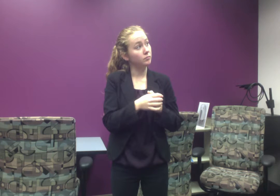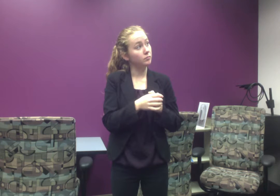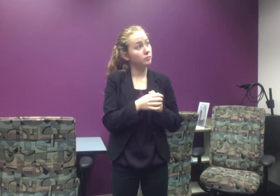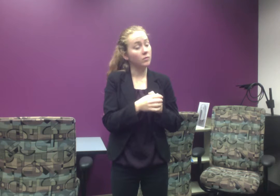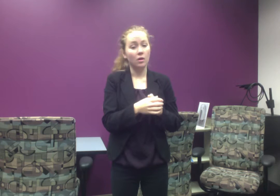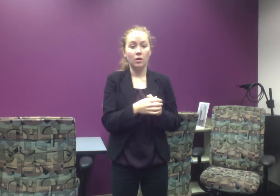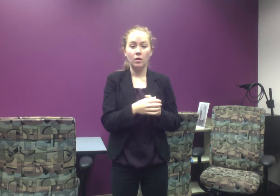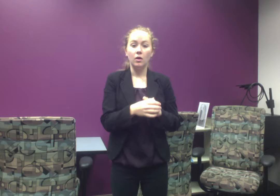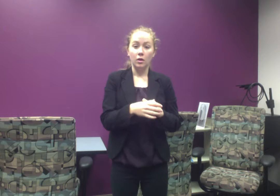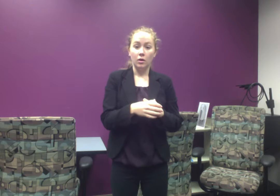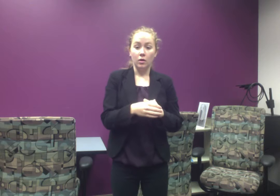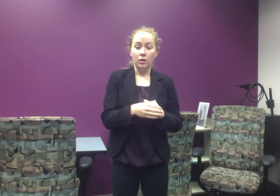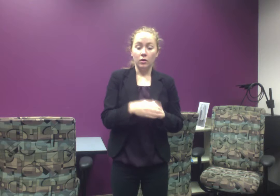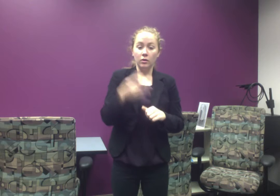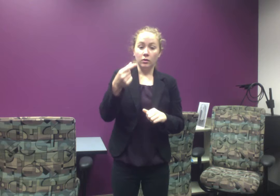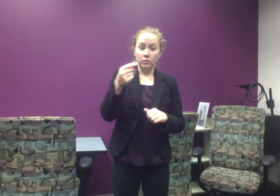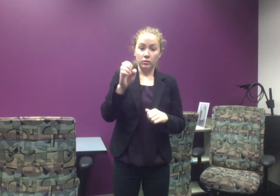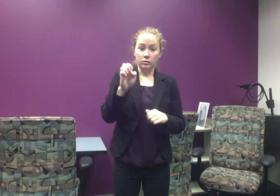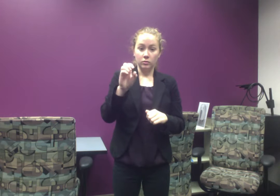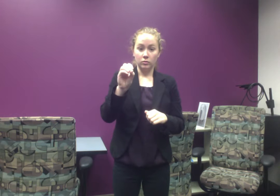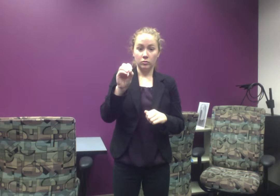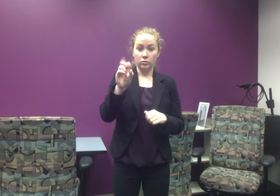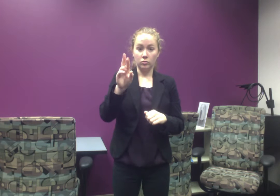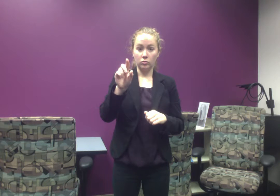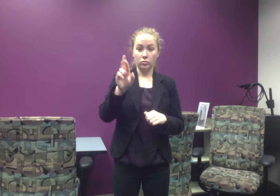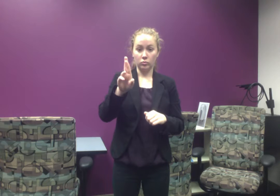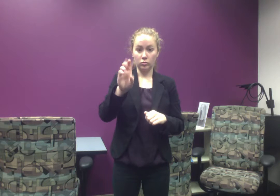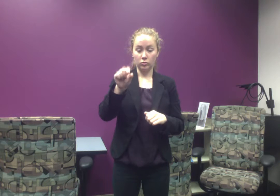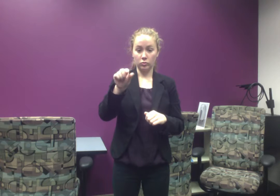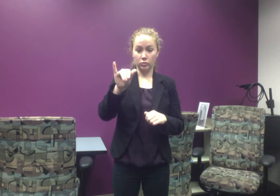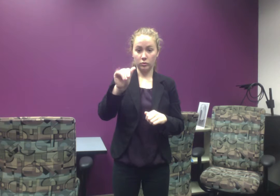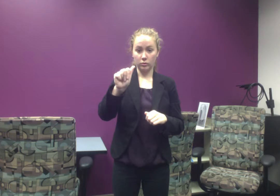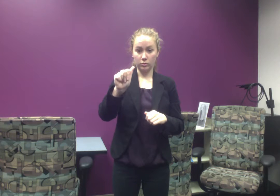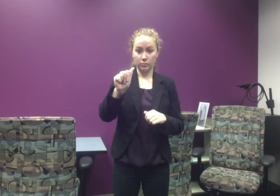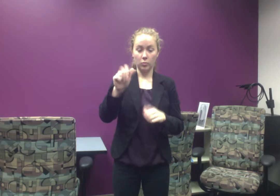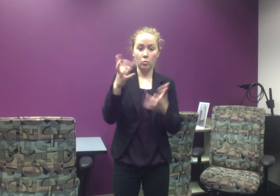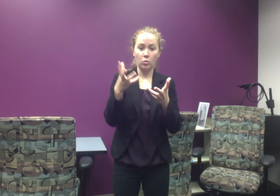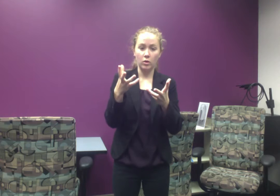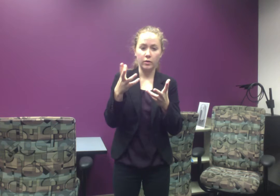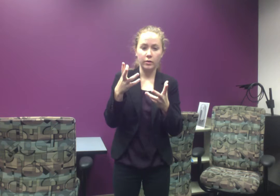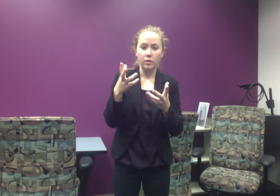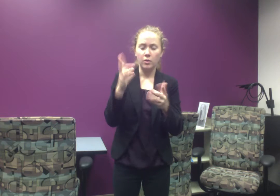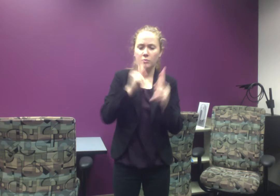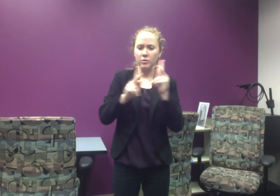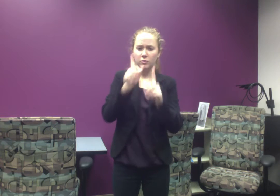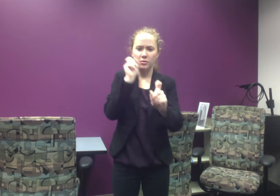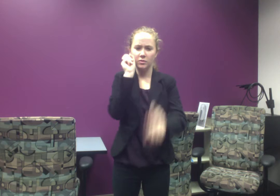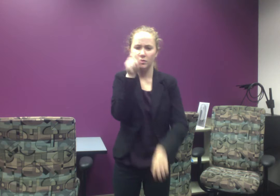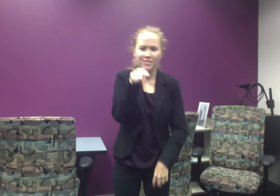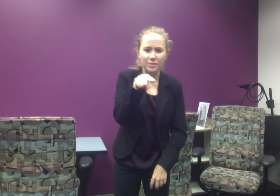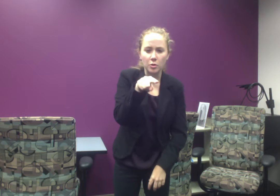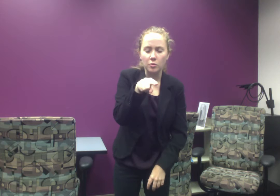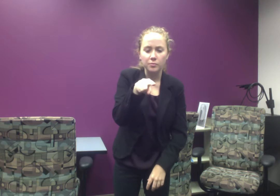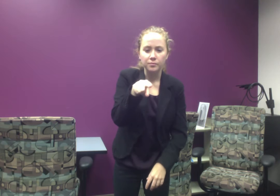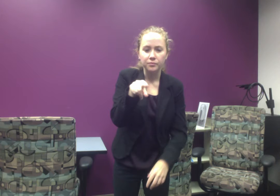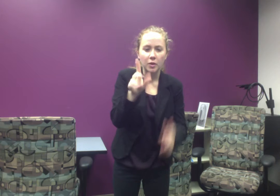things around you, especially the small things in nature. And it's kind of like thinking about the movie Honey, I Shrunk